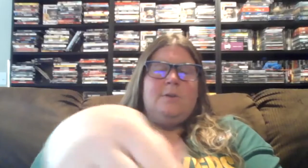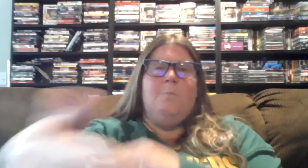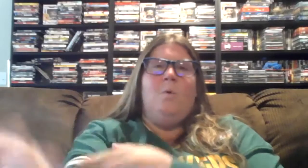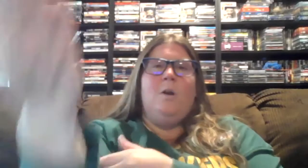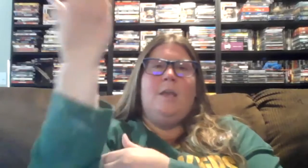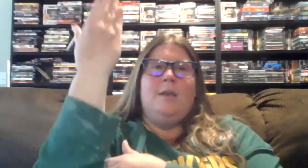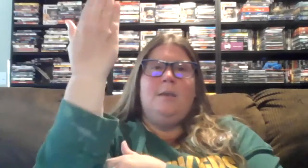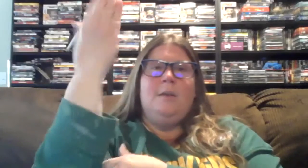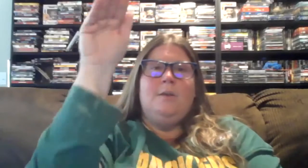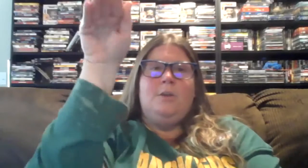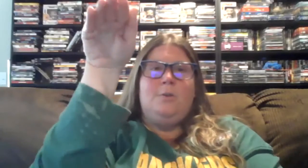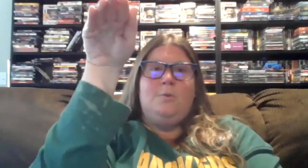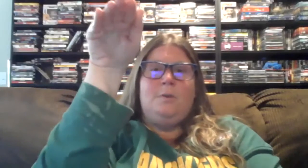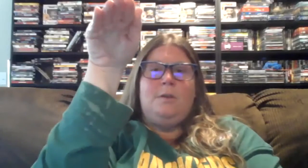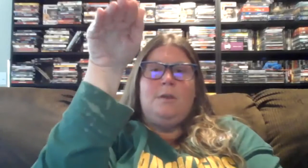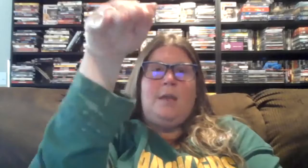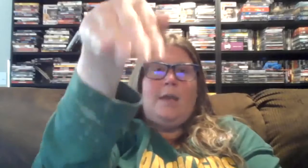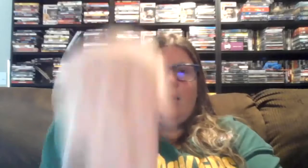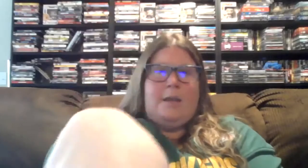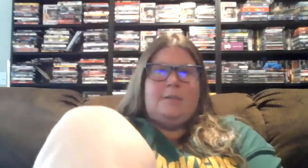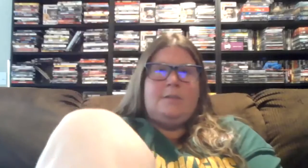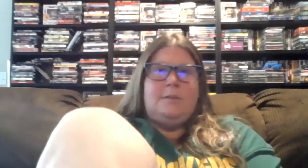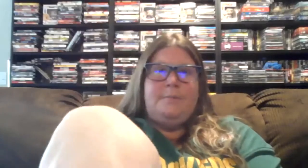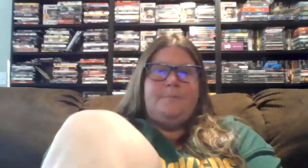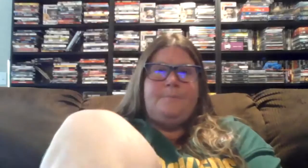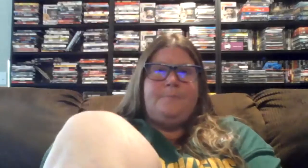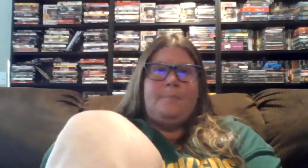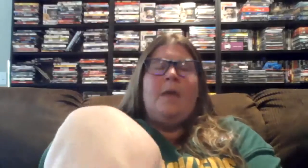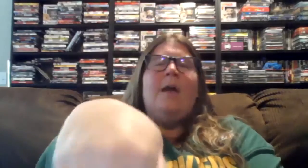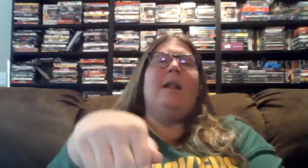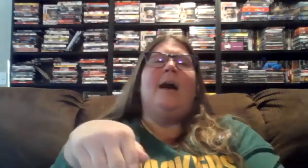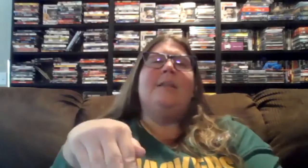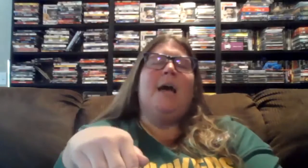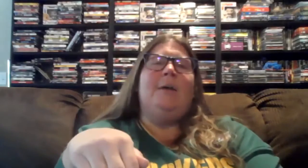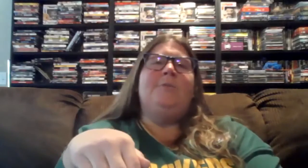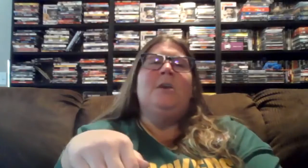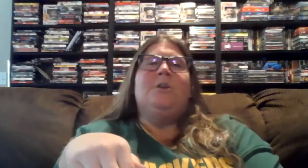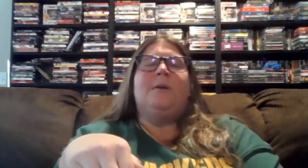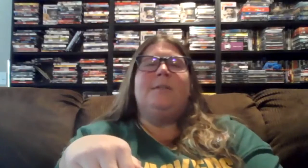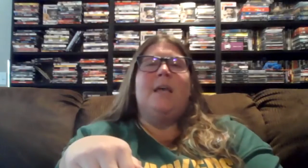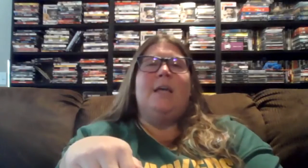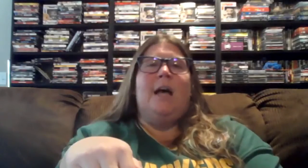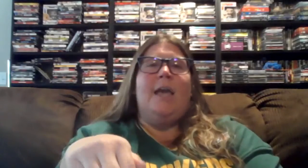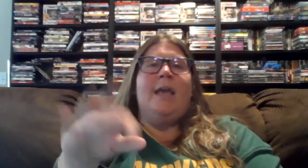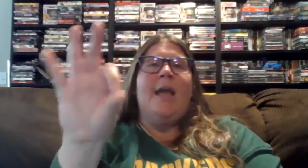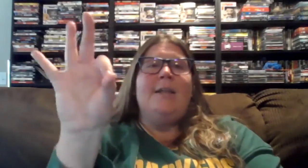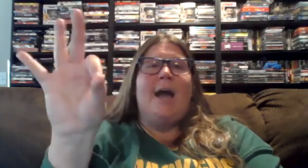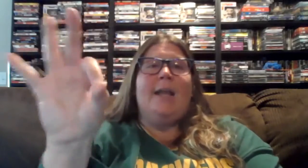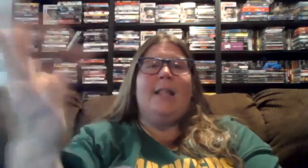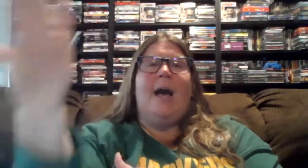So morning, noon, and night. And a lot of times you can say like 9 o'clock